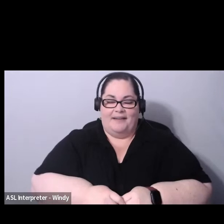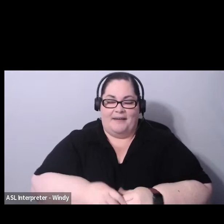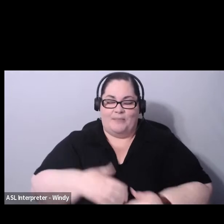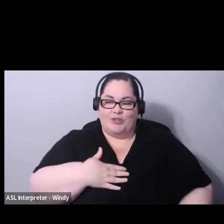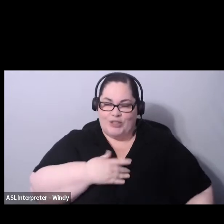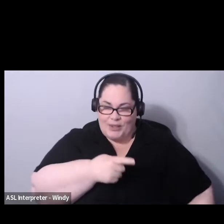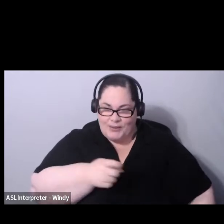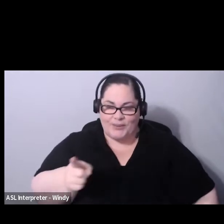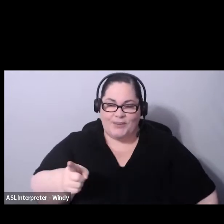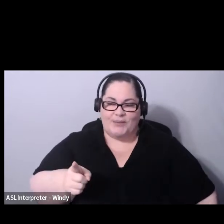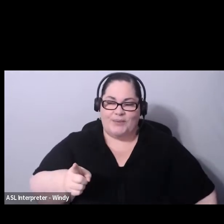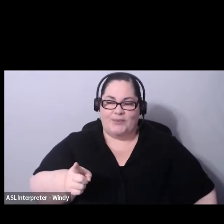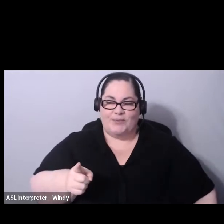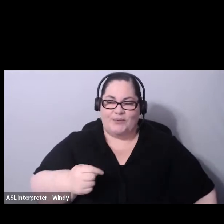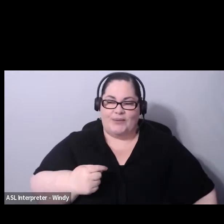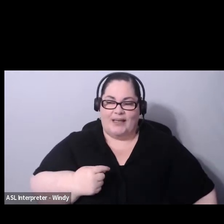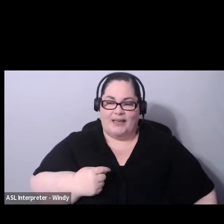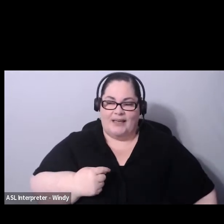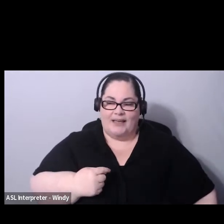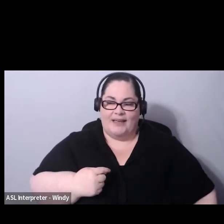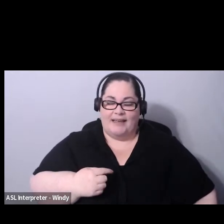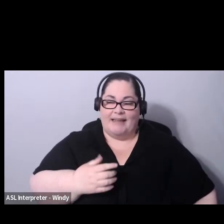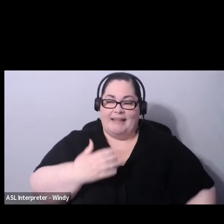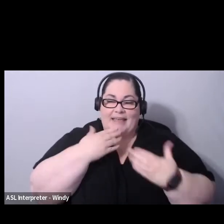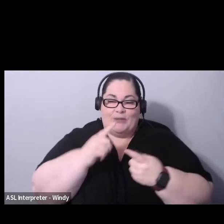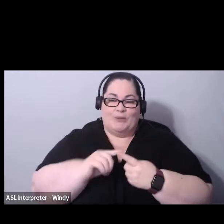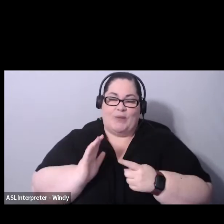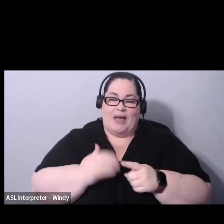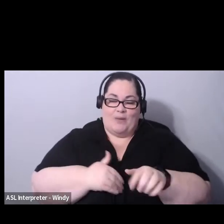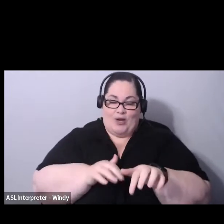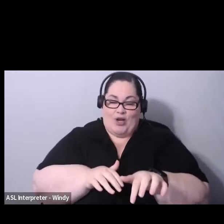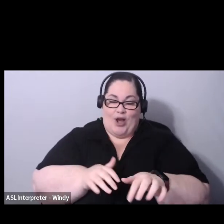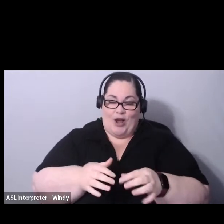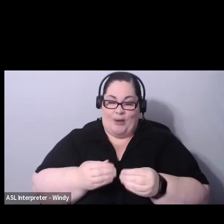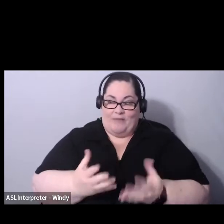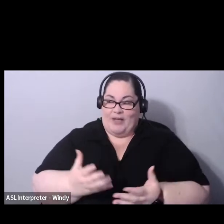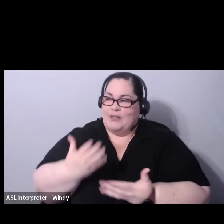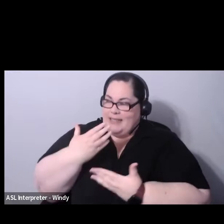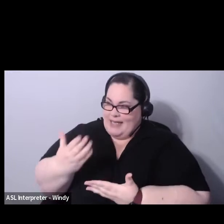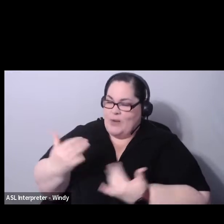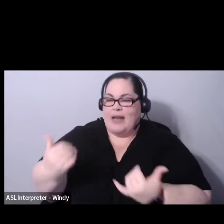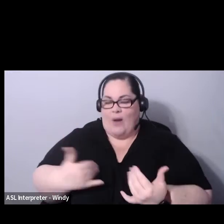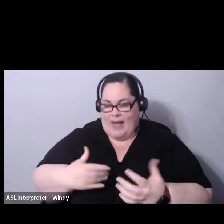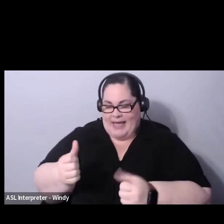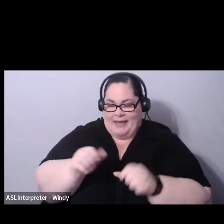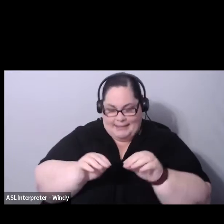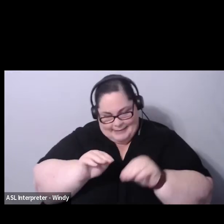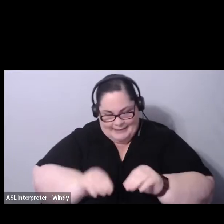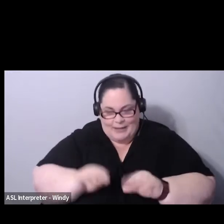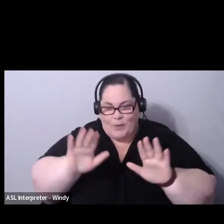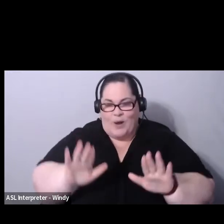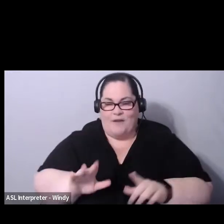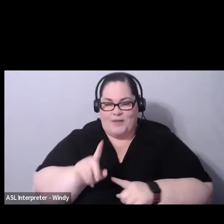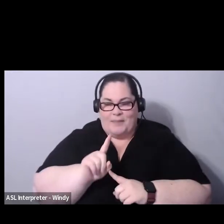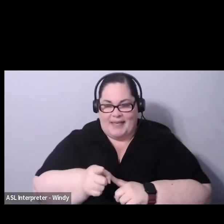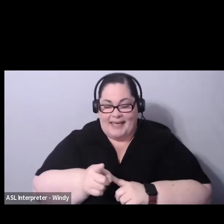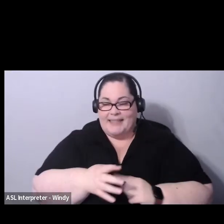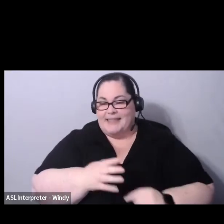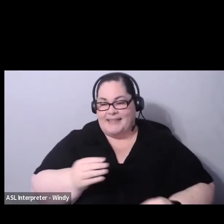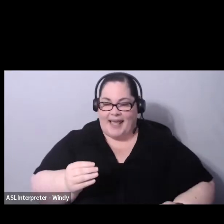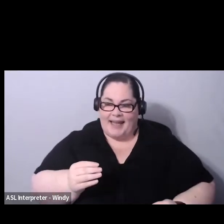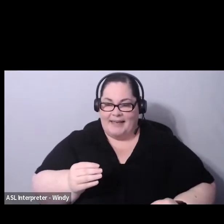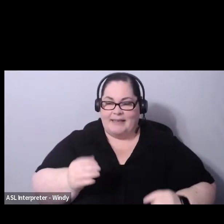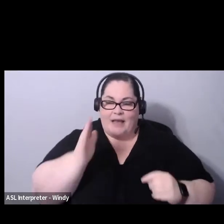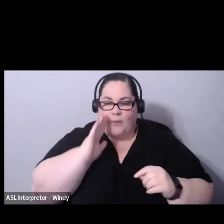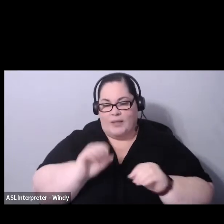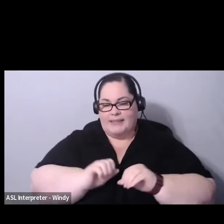you. And thanks to our CART provider, I'll be putting together some wonderful minutes, and I will be sending those